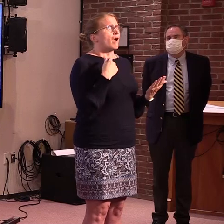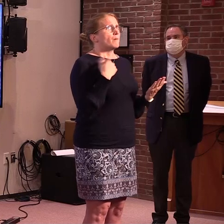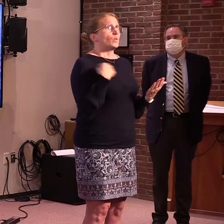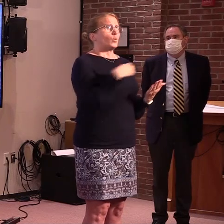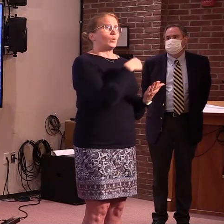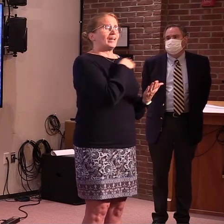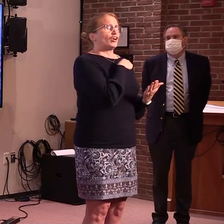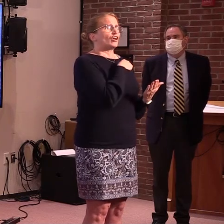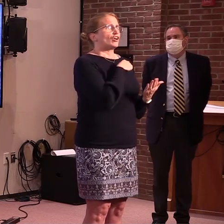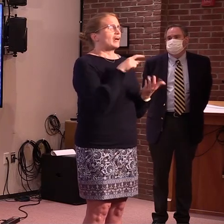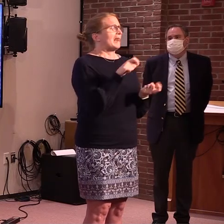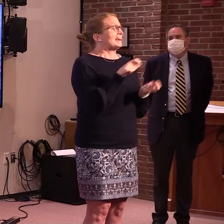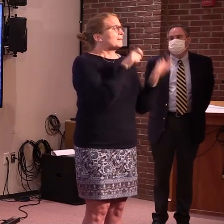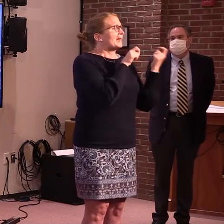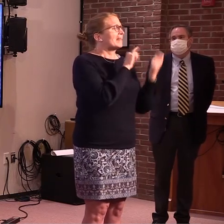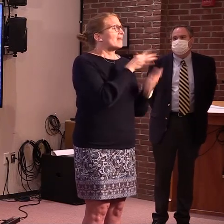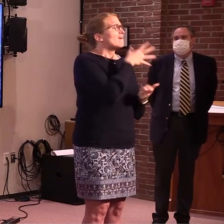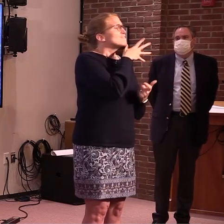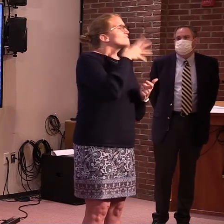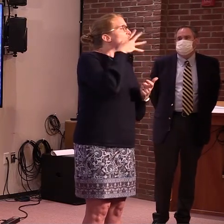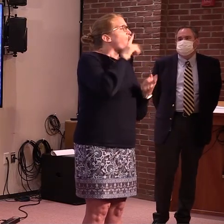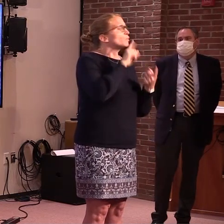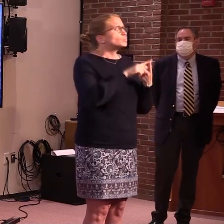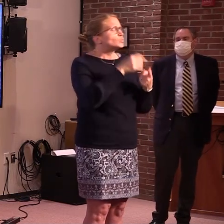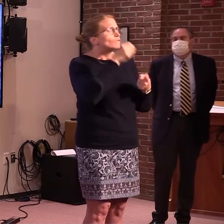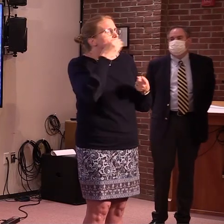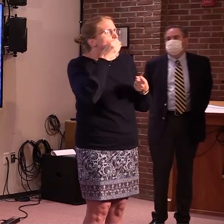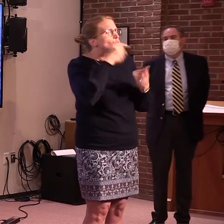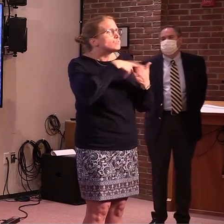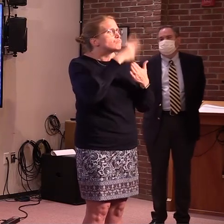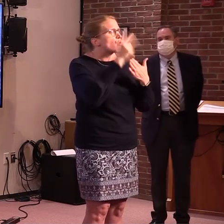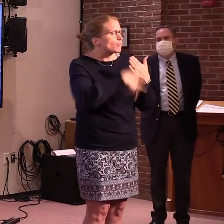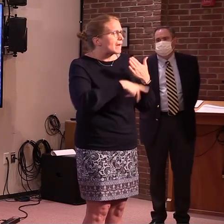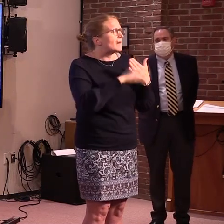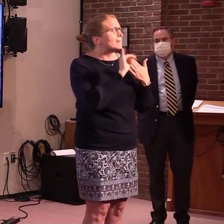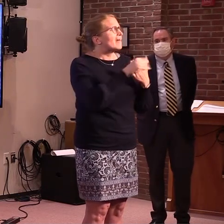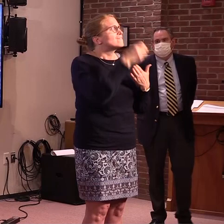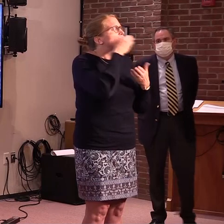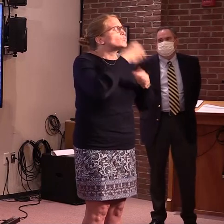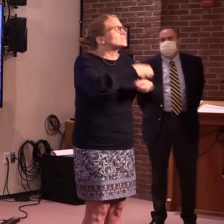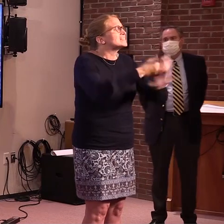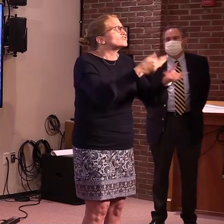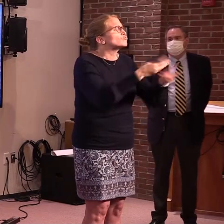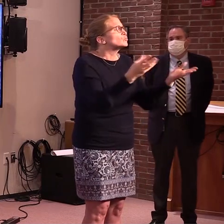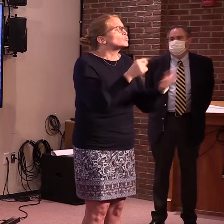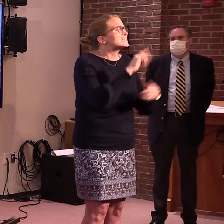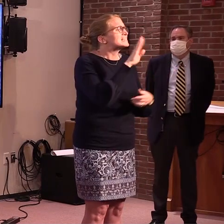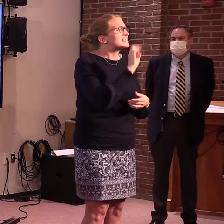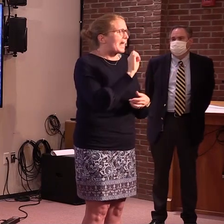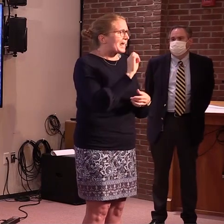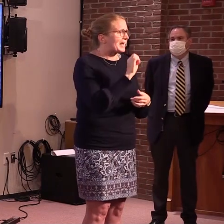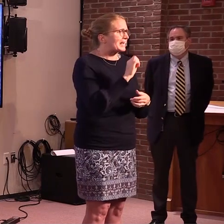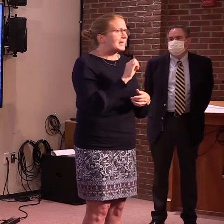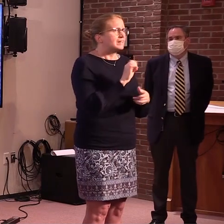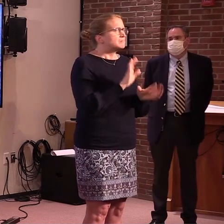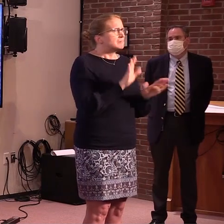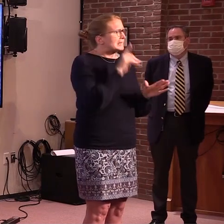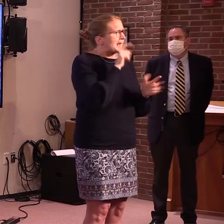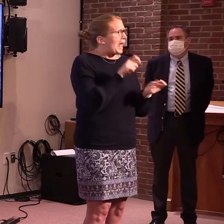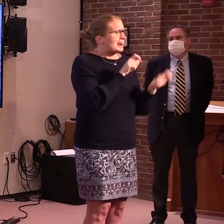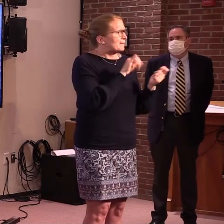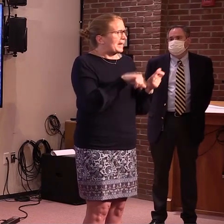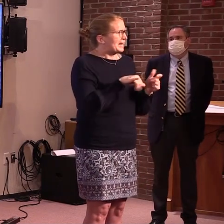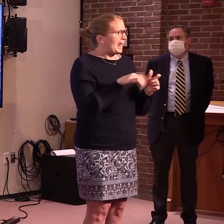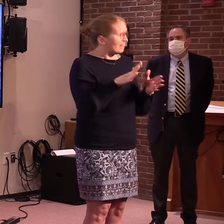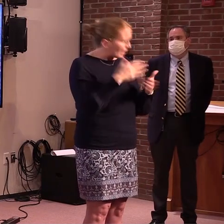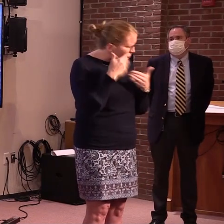the farmer to food program at the food distribution sites that we're doing. We're going through the month